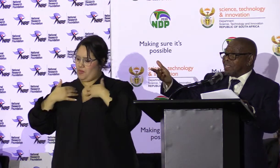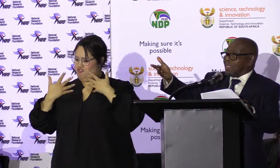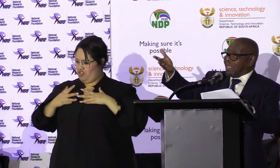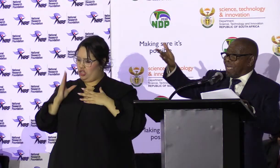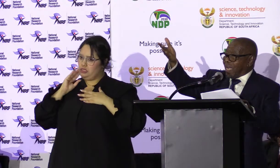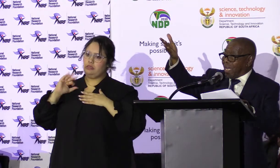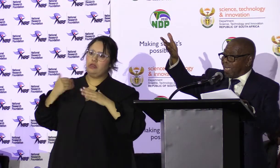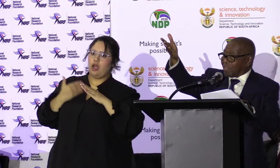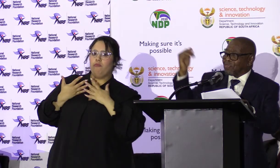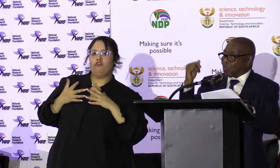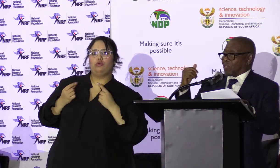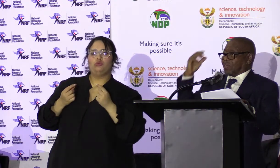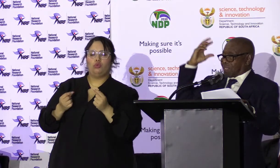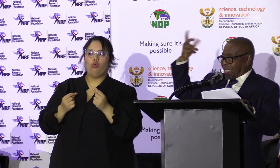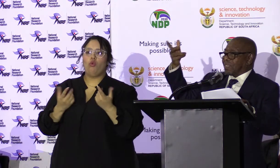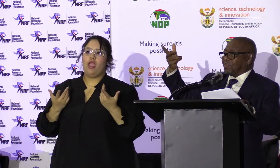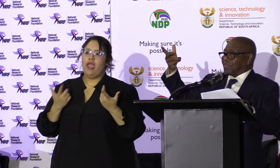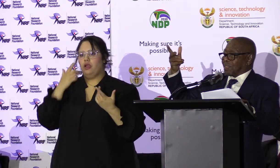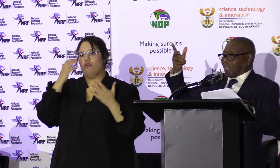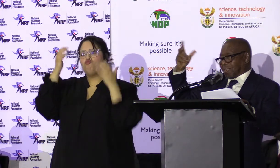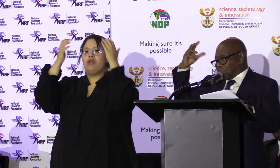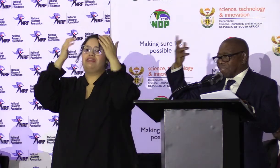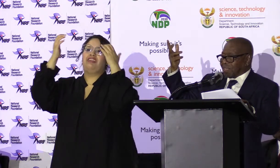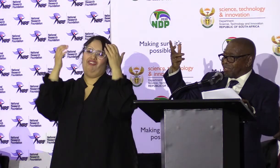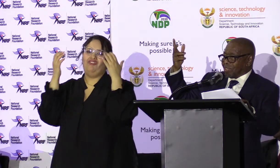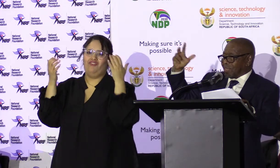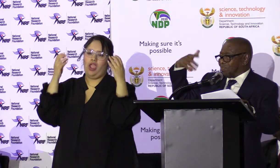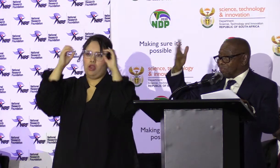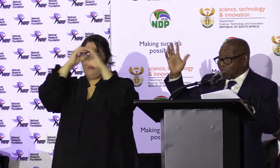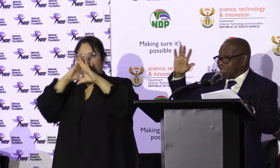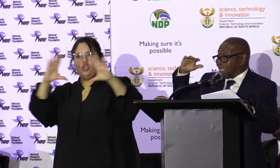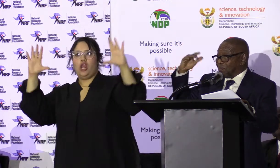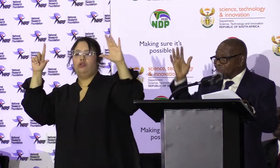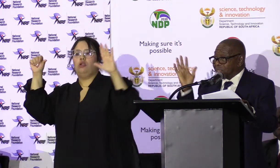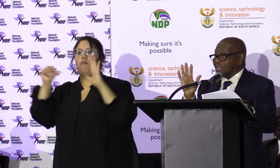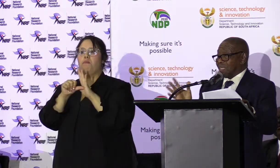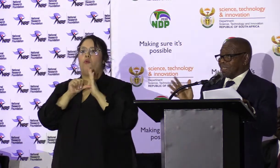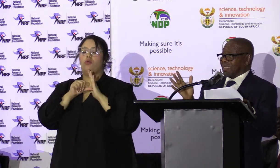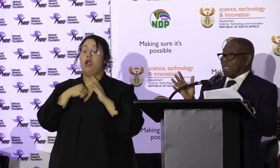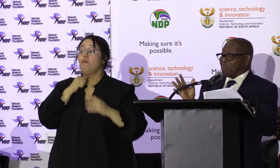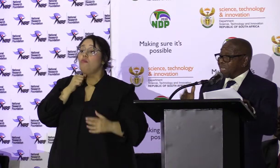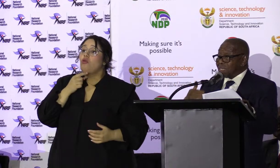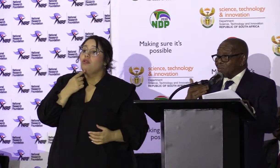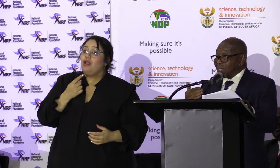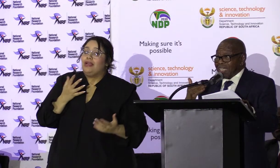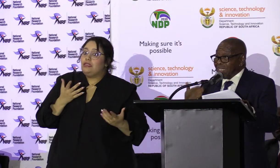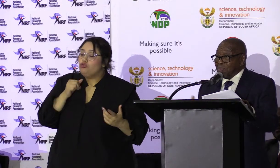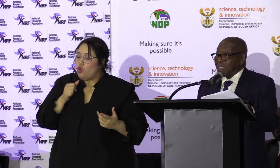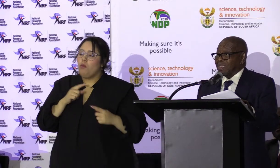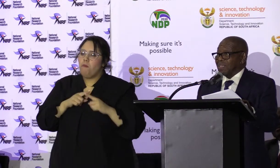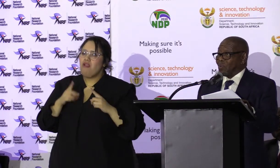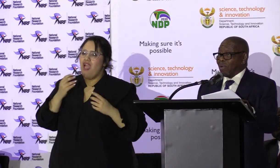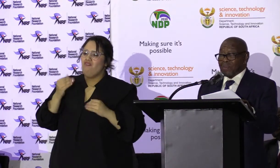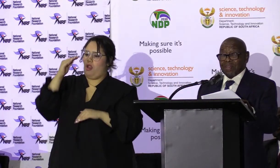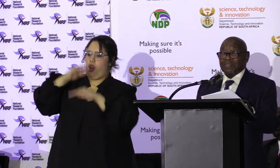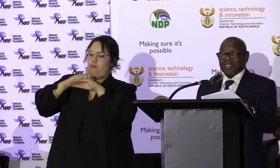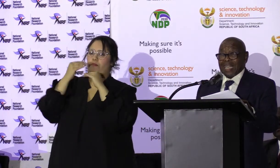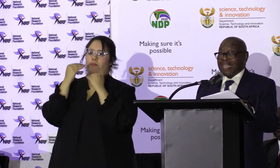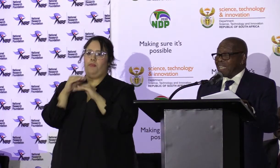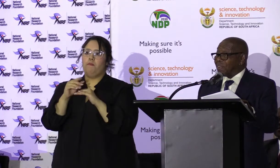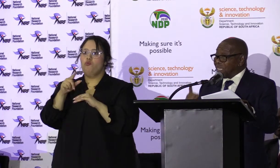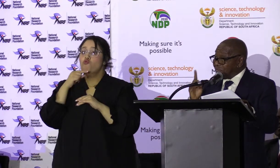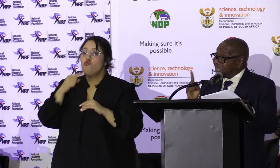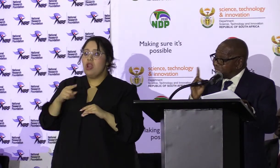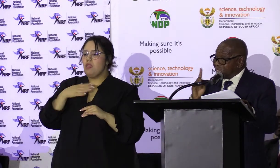done. And of course, creativity and imagination is important, I'm not saying. But it's got a limit. When